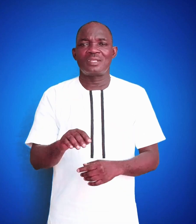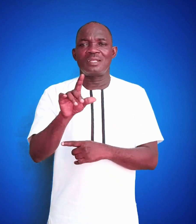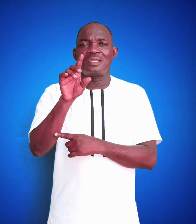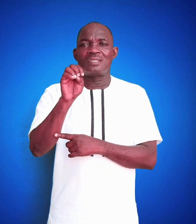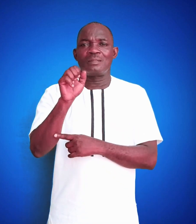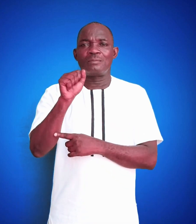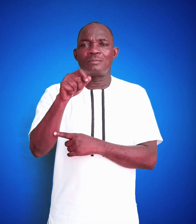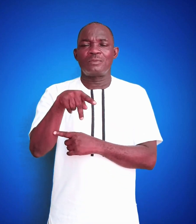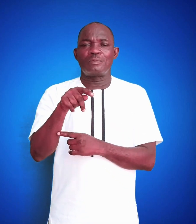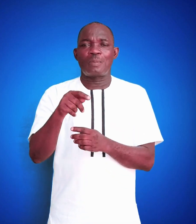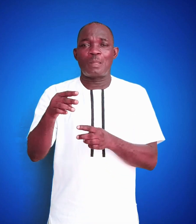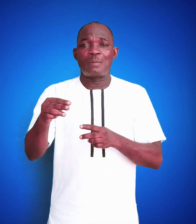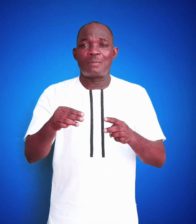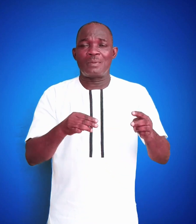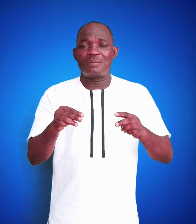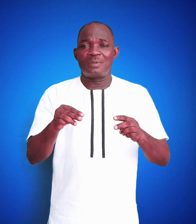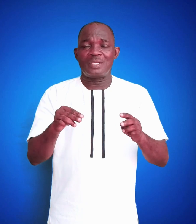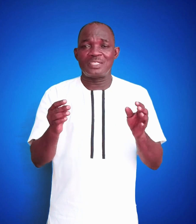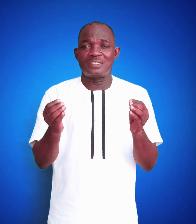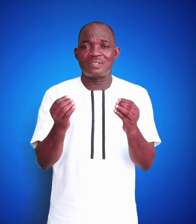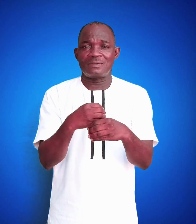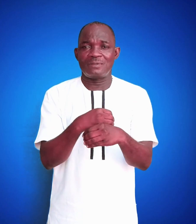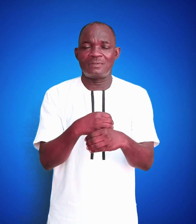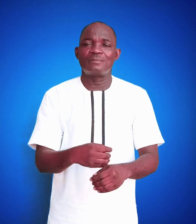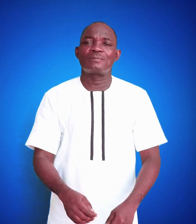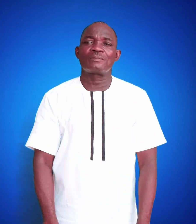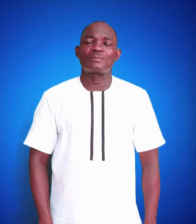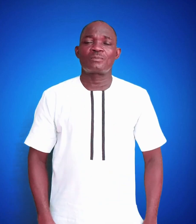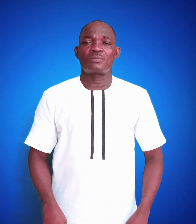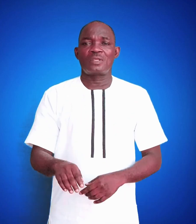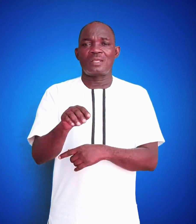LEAP Management Secretariat,